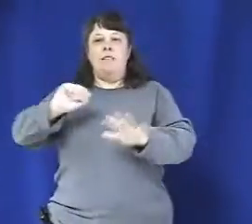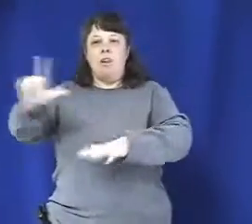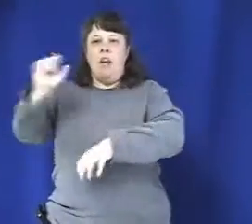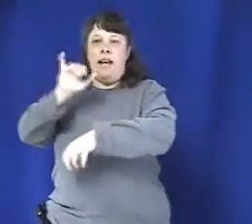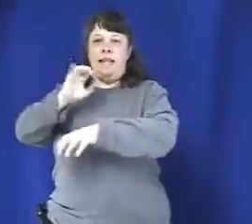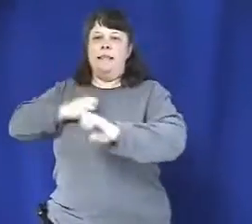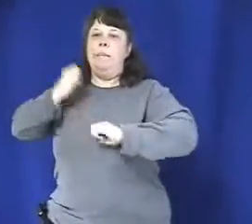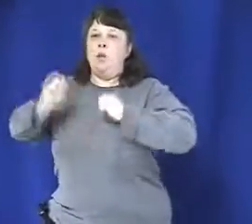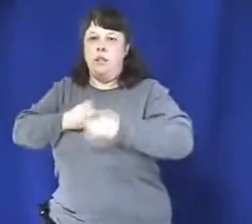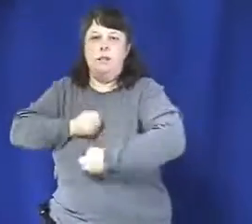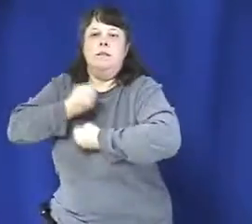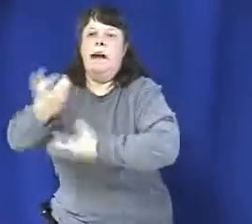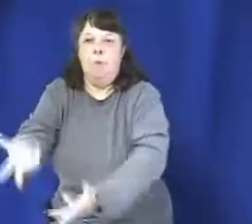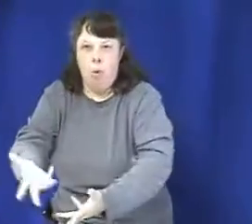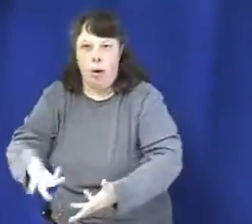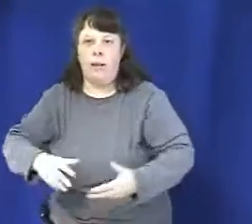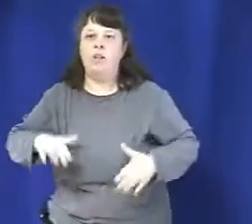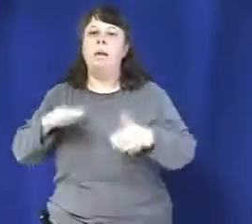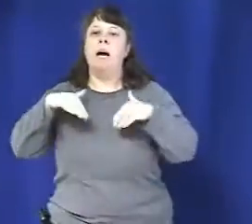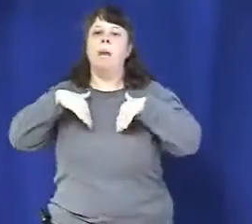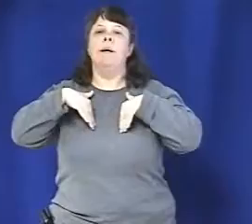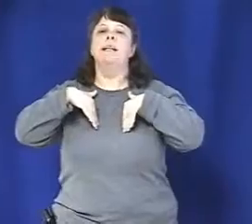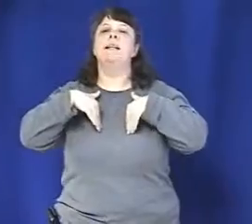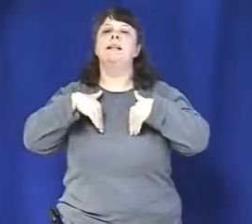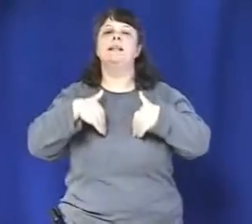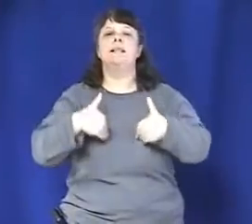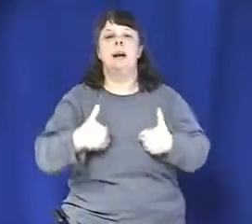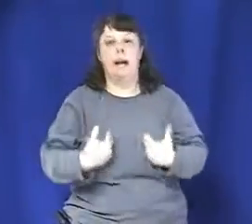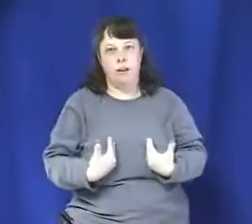After all that emotion outpouring, you become tired.